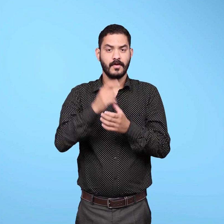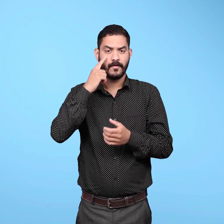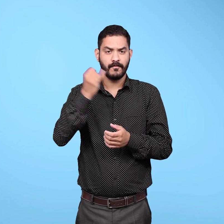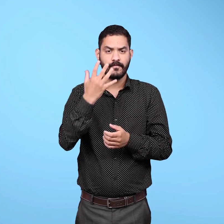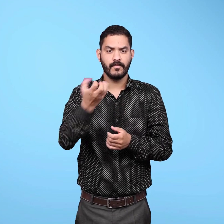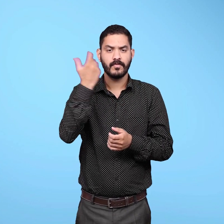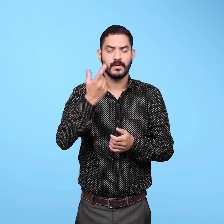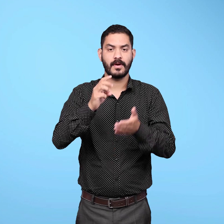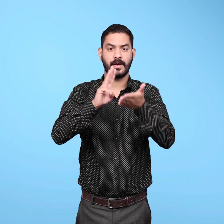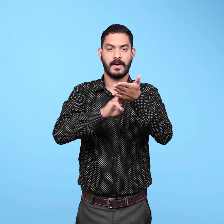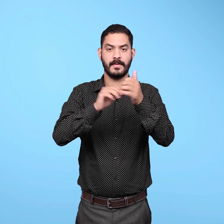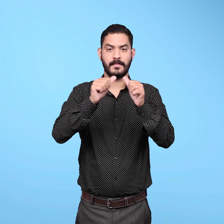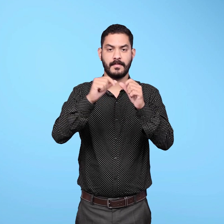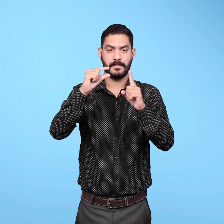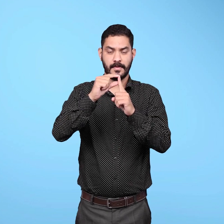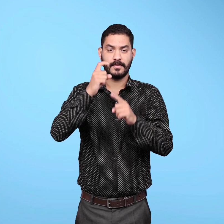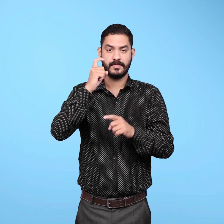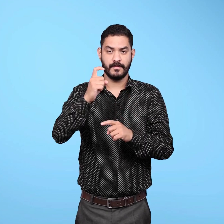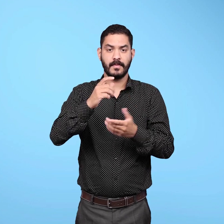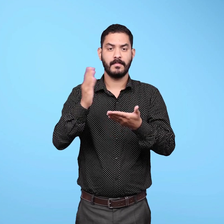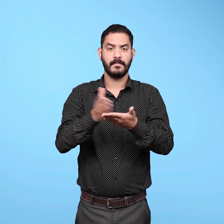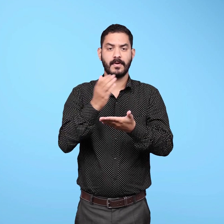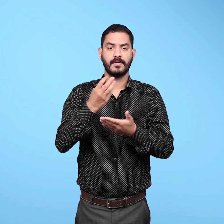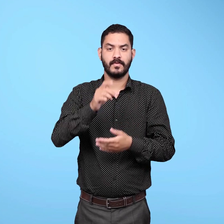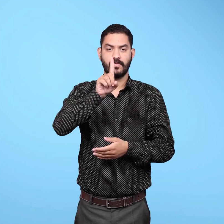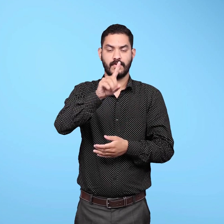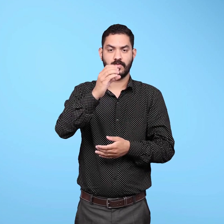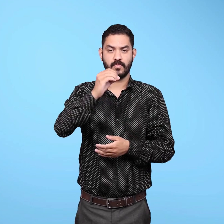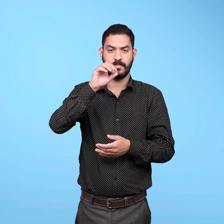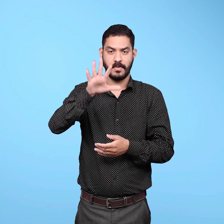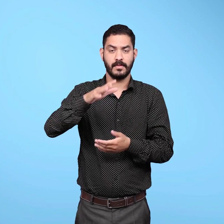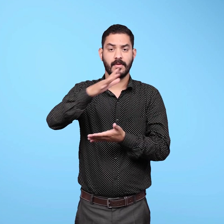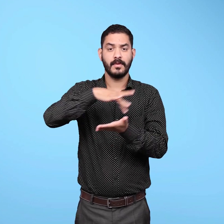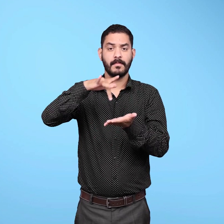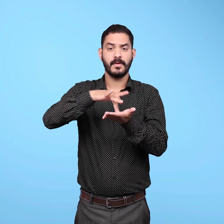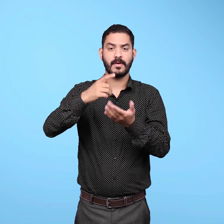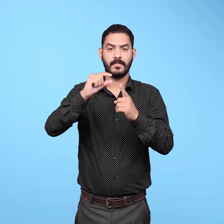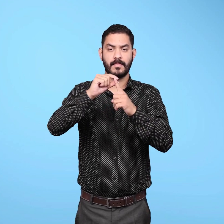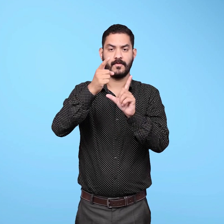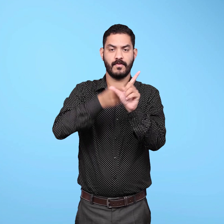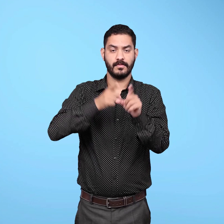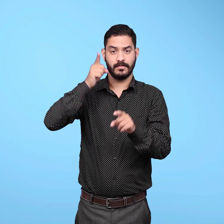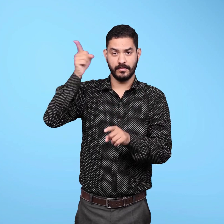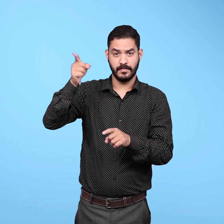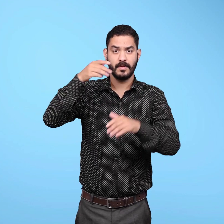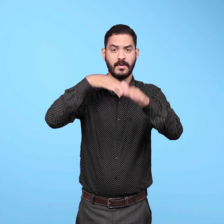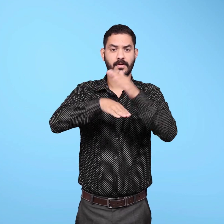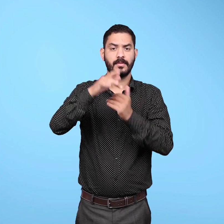Find Arikamedu in Puducherry on map 7, page number 105, and read